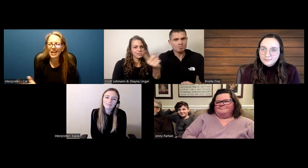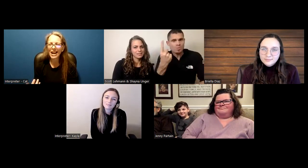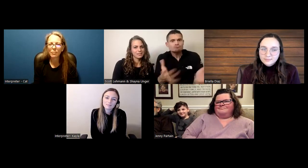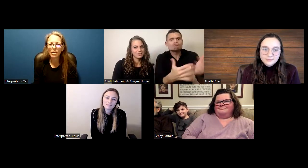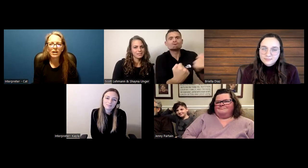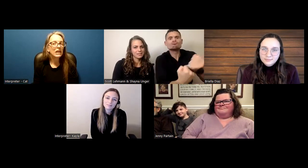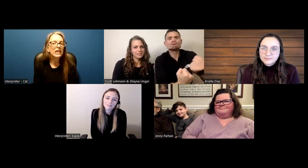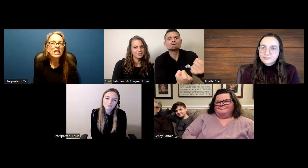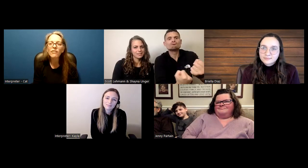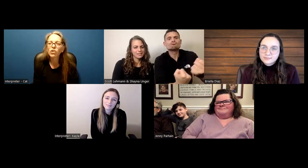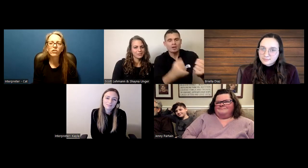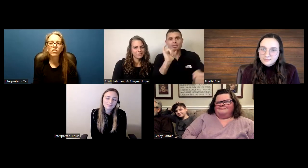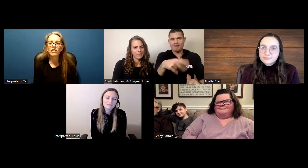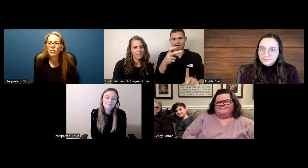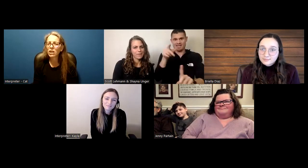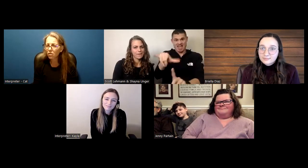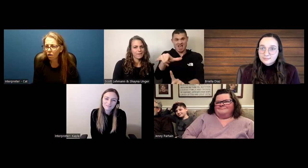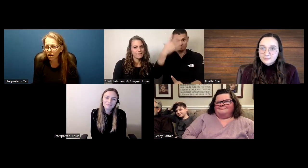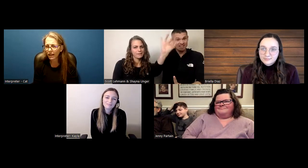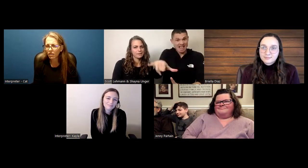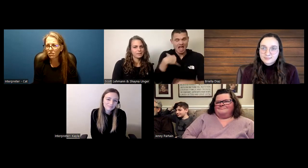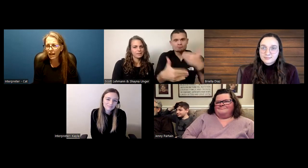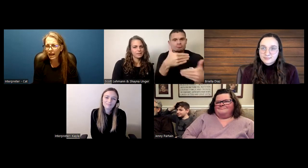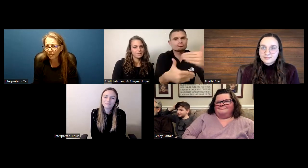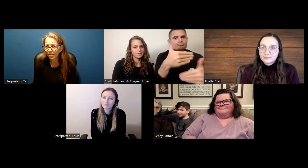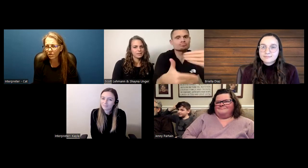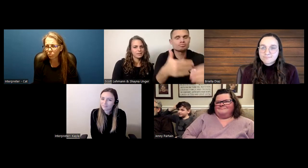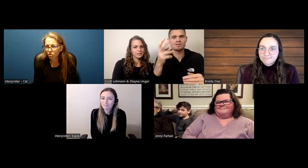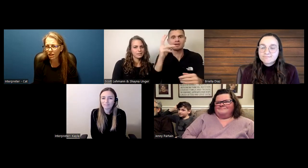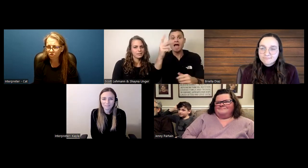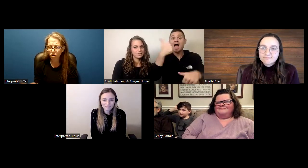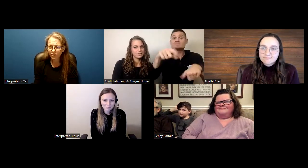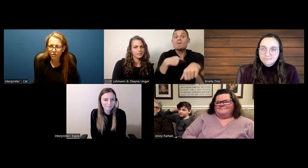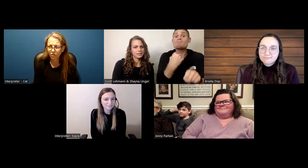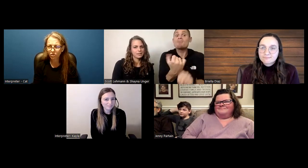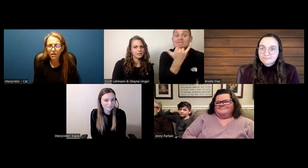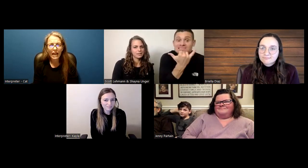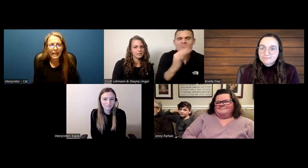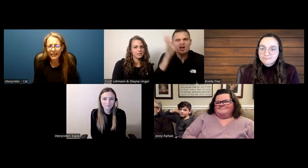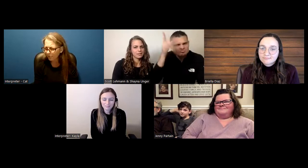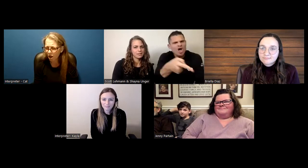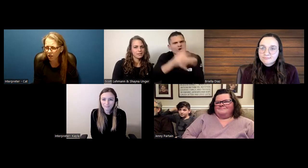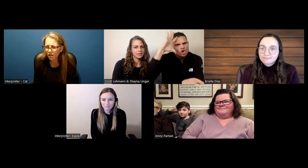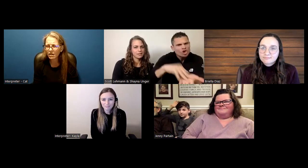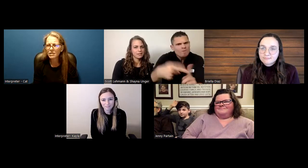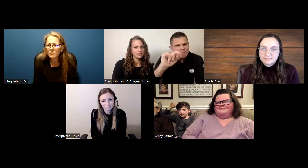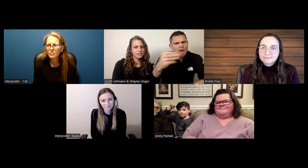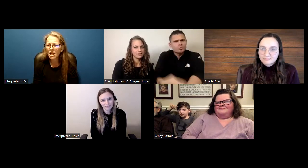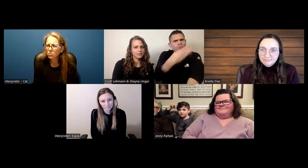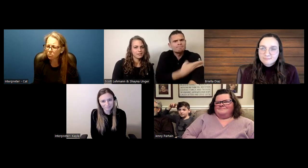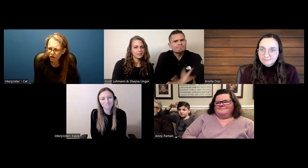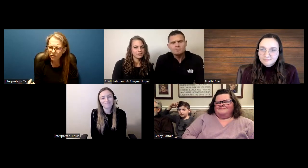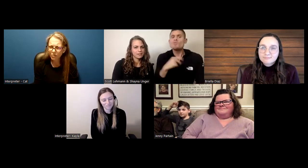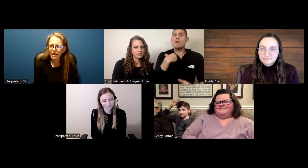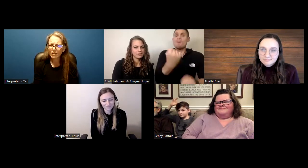stupid. Stop. Never criticized. They were like, okay, that happened. That was a mistake. Try something else and keep going. You